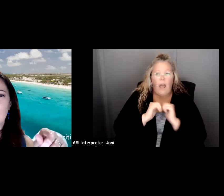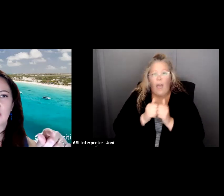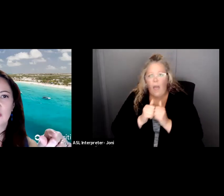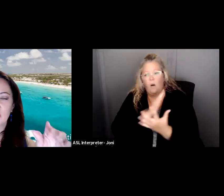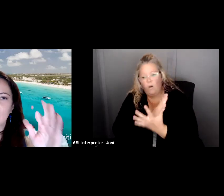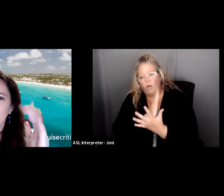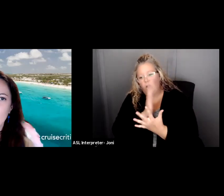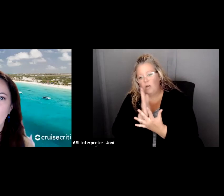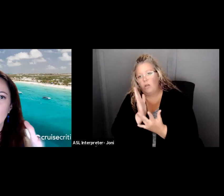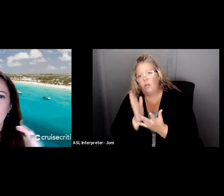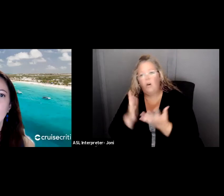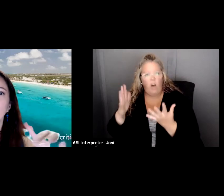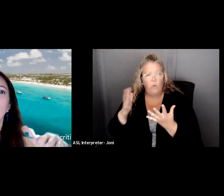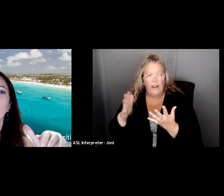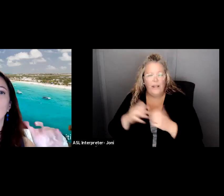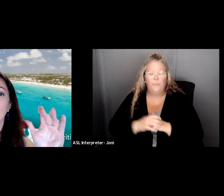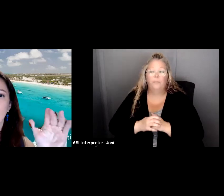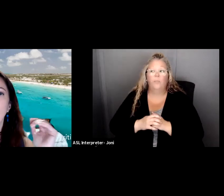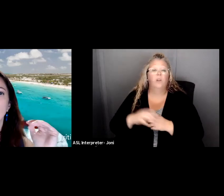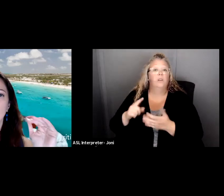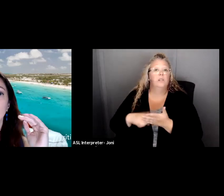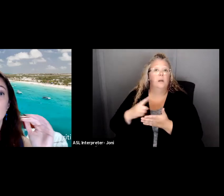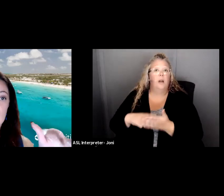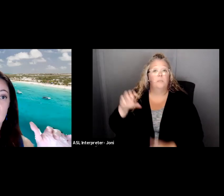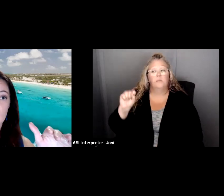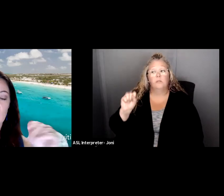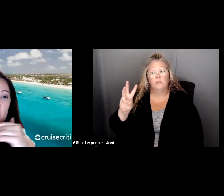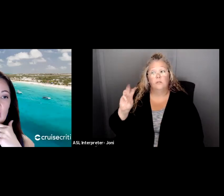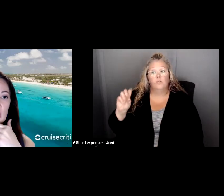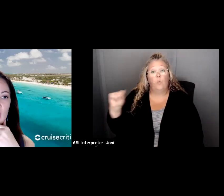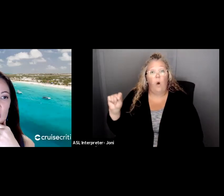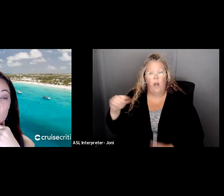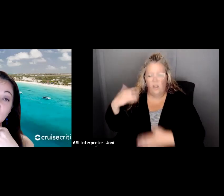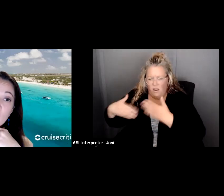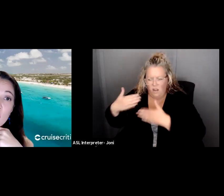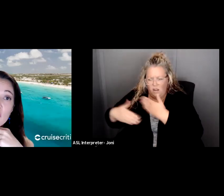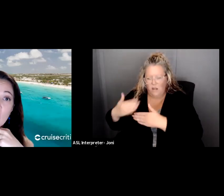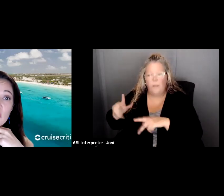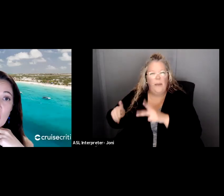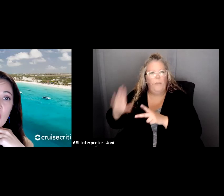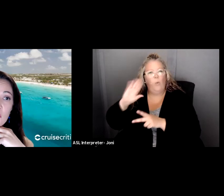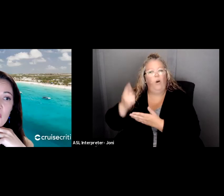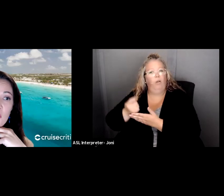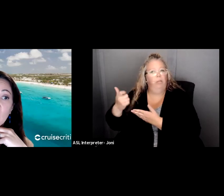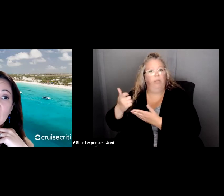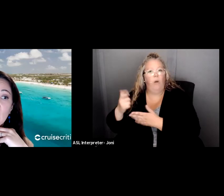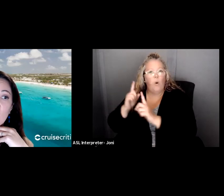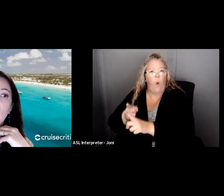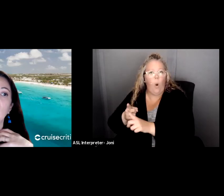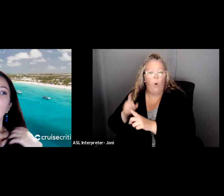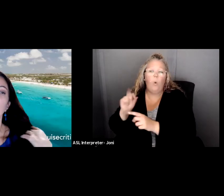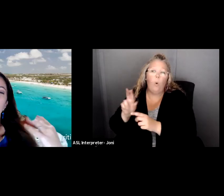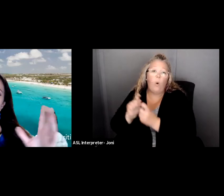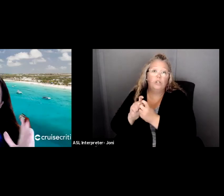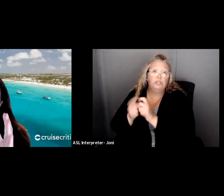that SWOT analysis, a lot of times I'll see goals sort of drop or change. Um, then sometimes new ones come up that people didn't think